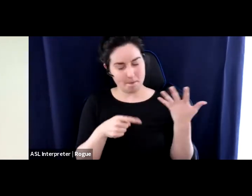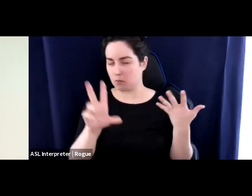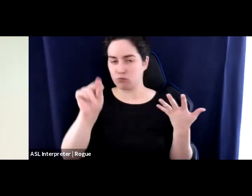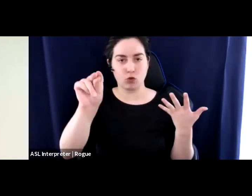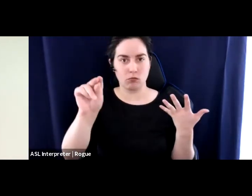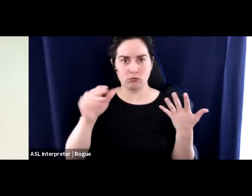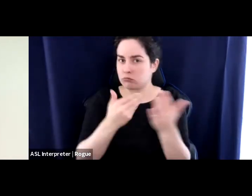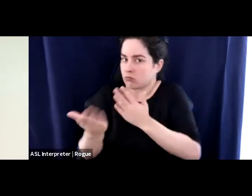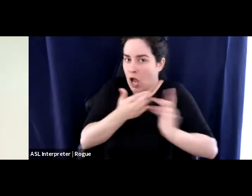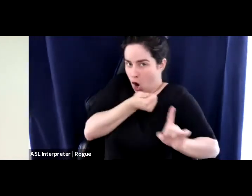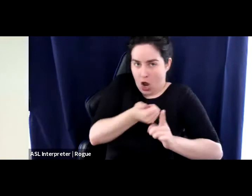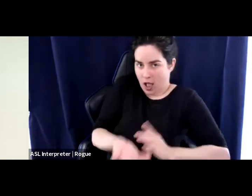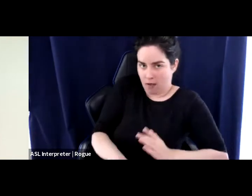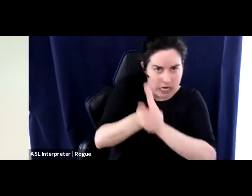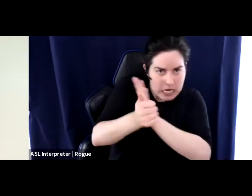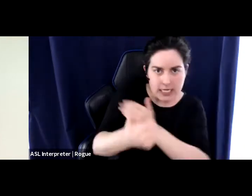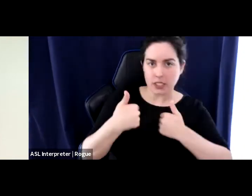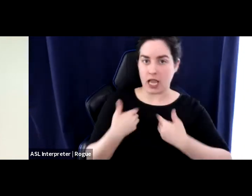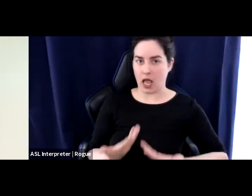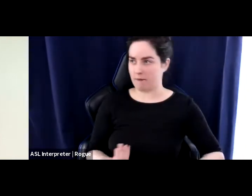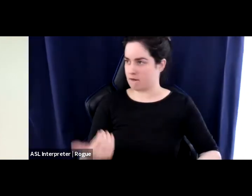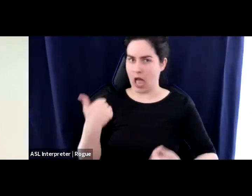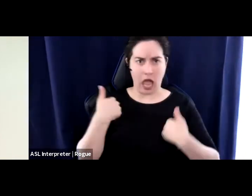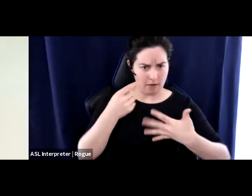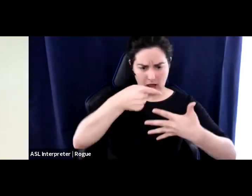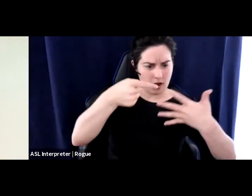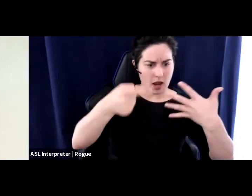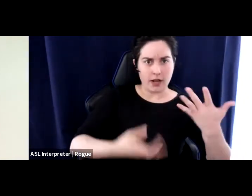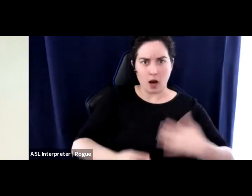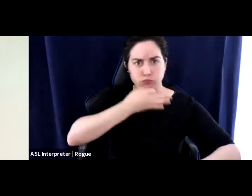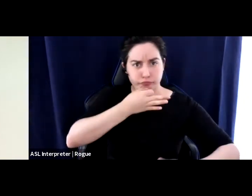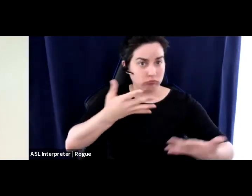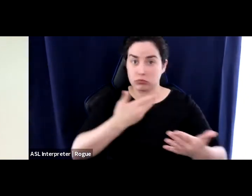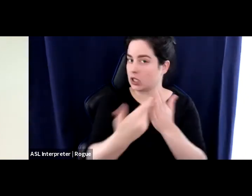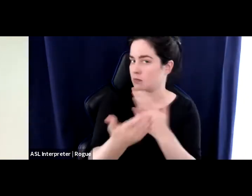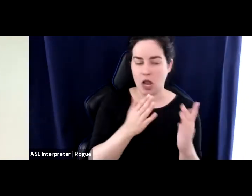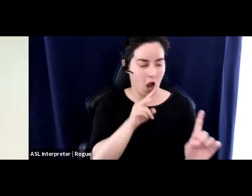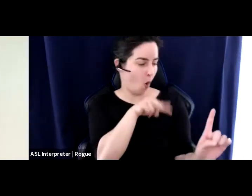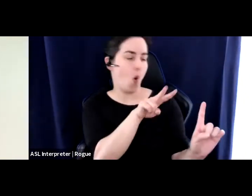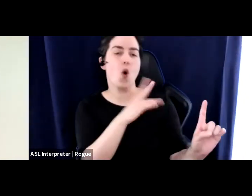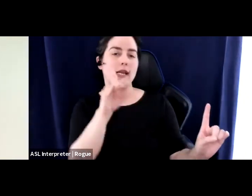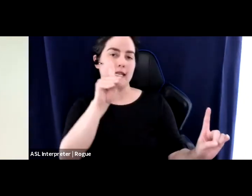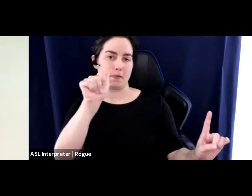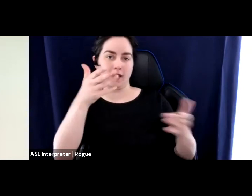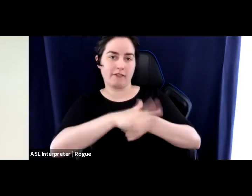have the ability and the wherewithal to direct the course of her own case.